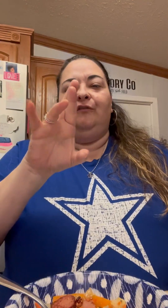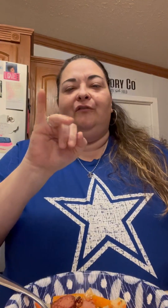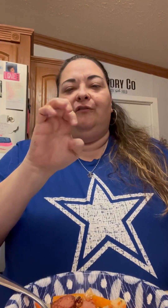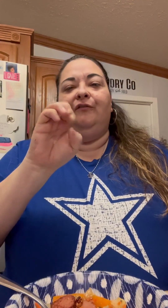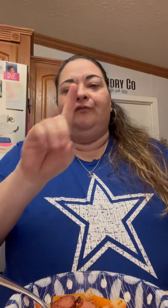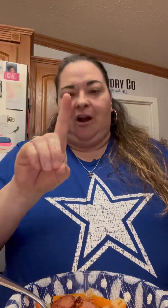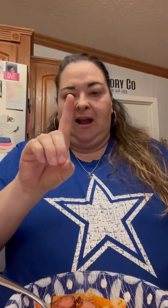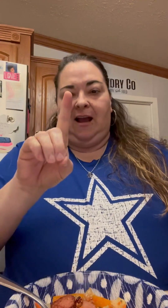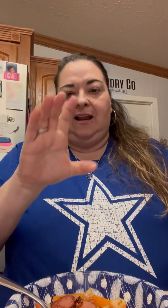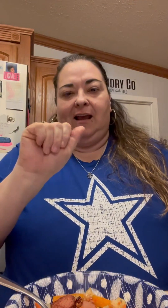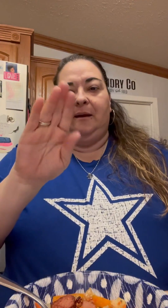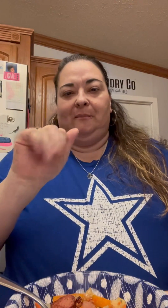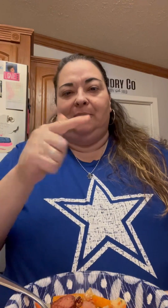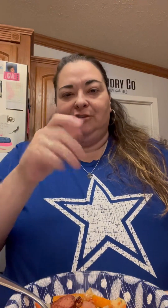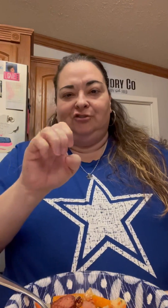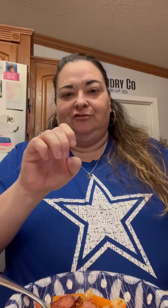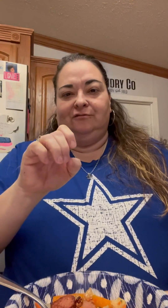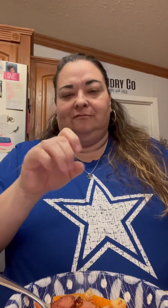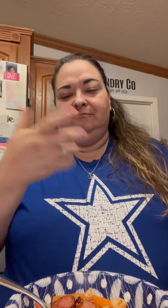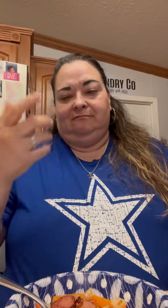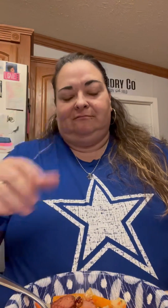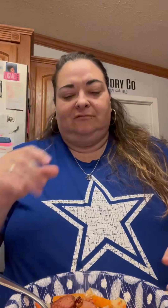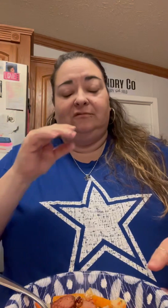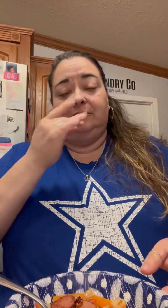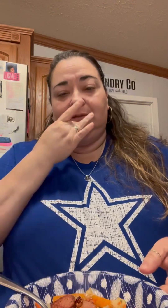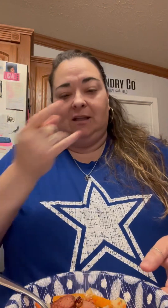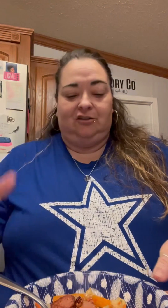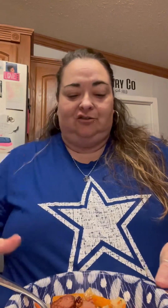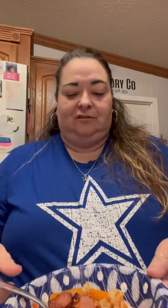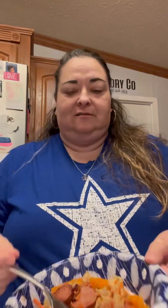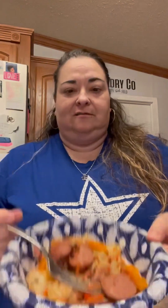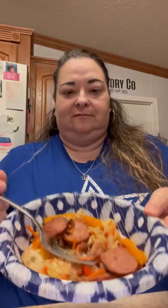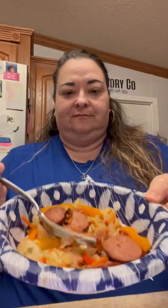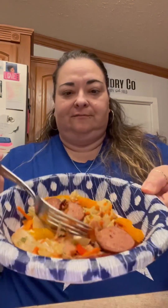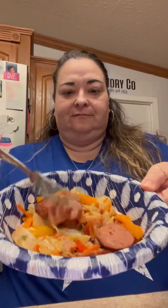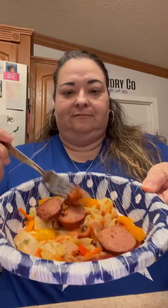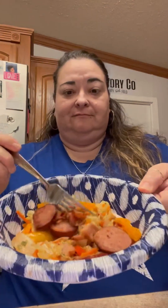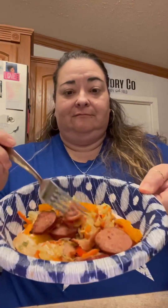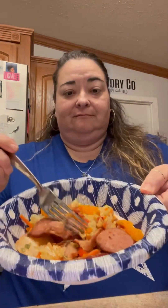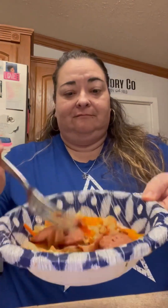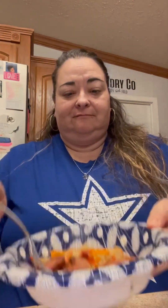This is called Southern Fried Cabbage. It's delicious, y'all.